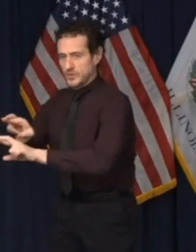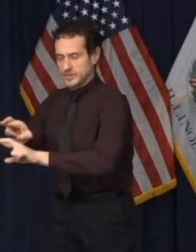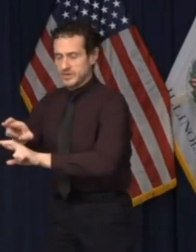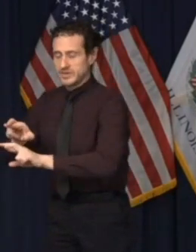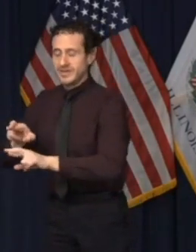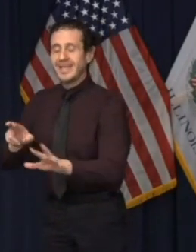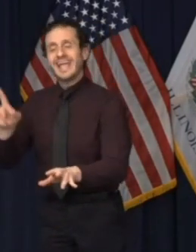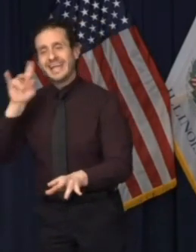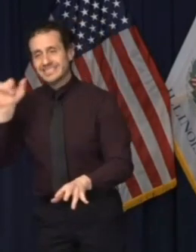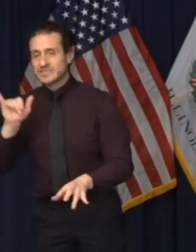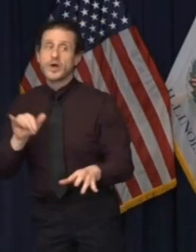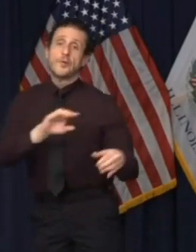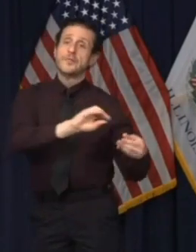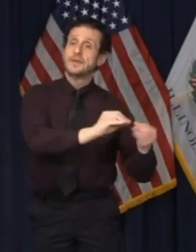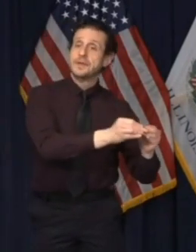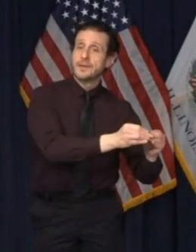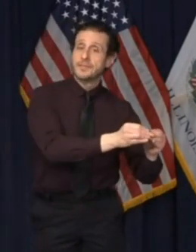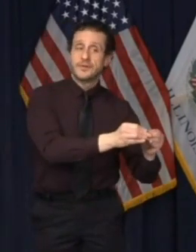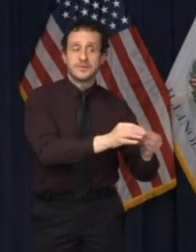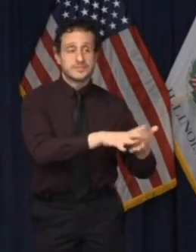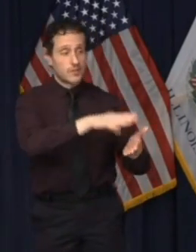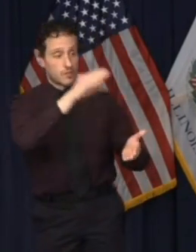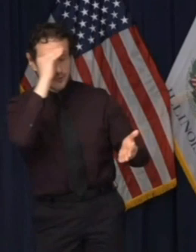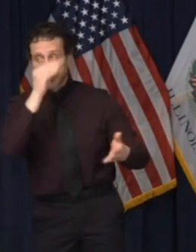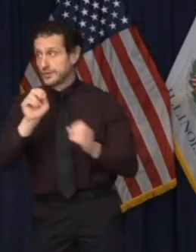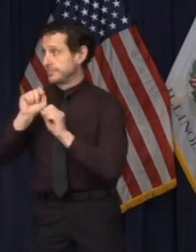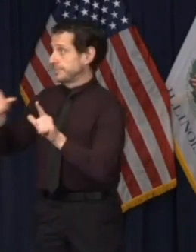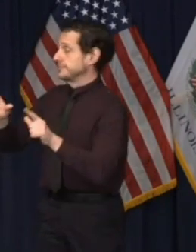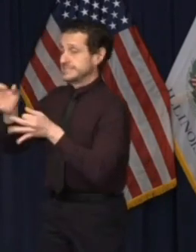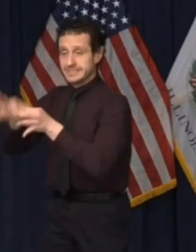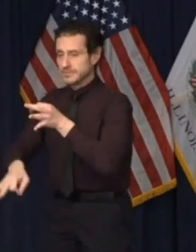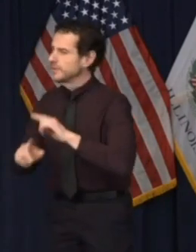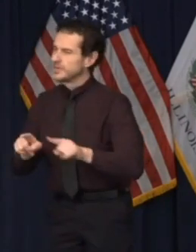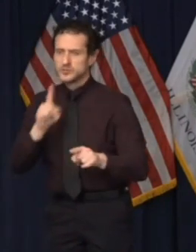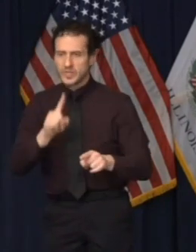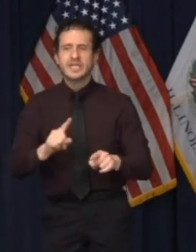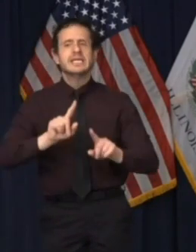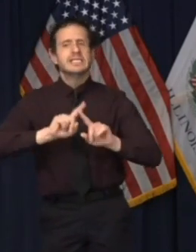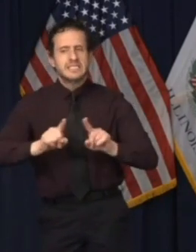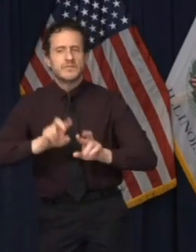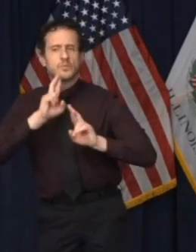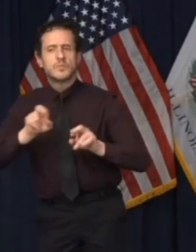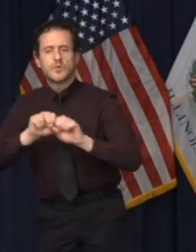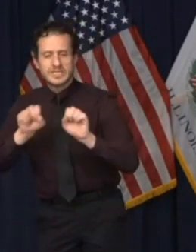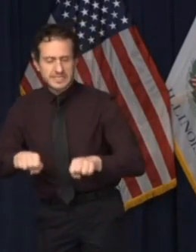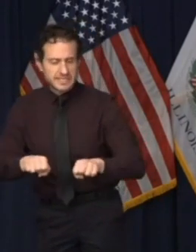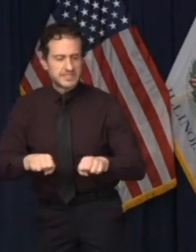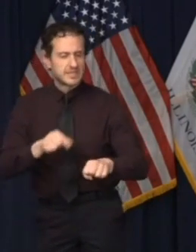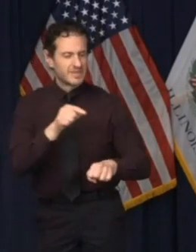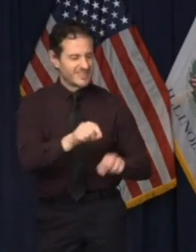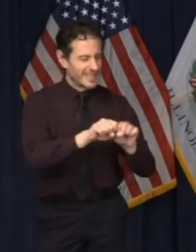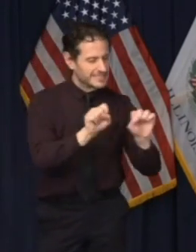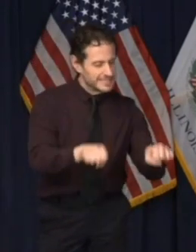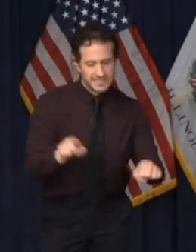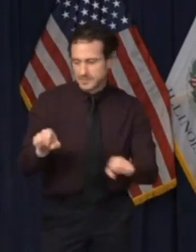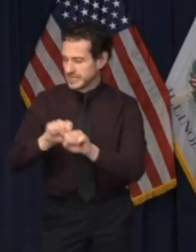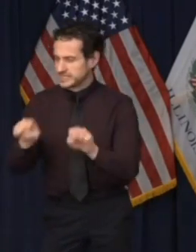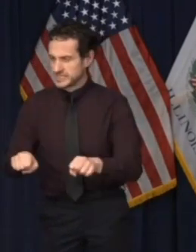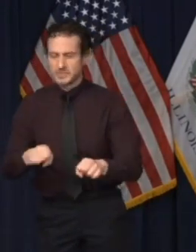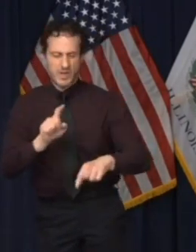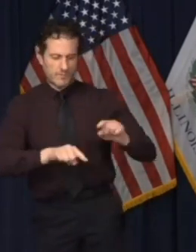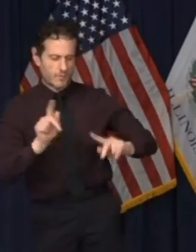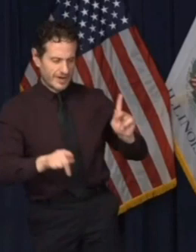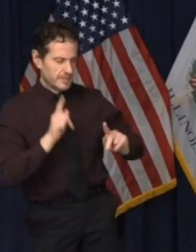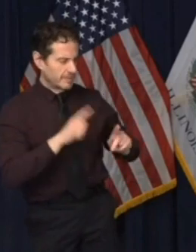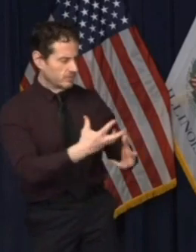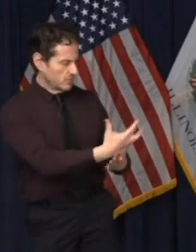it's straightforward, but it's a little complex. We're dealing with multiple reporting systems and a lot of players who have to put the information